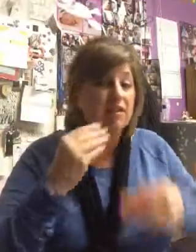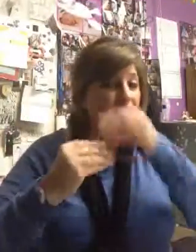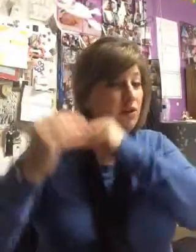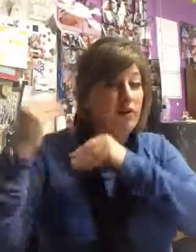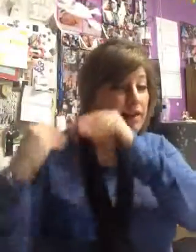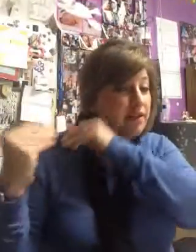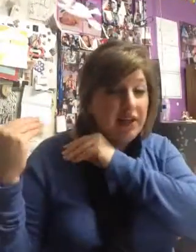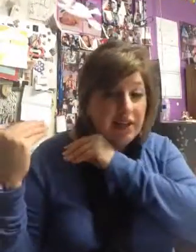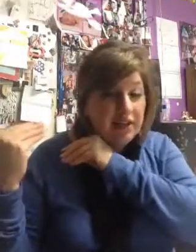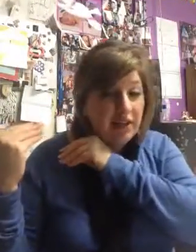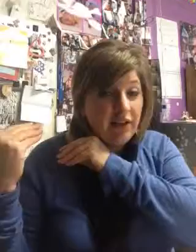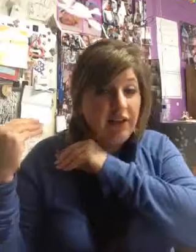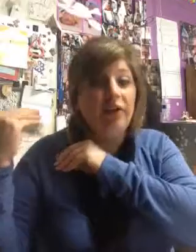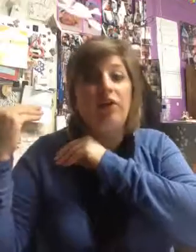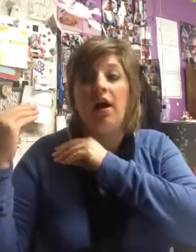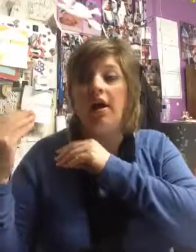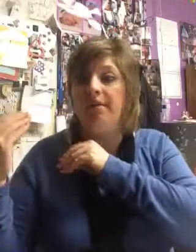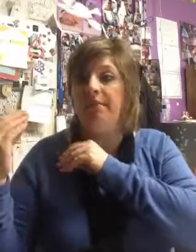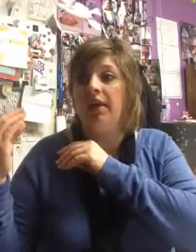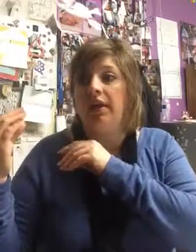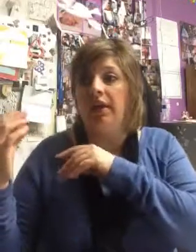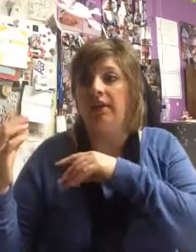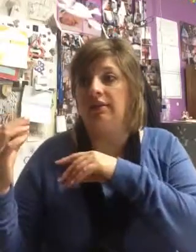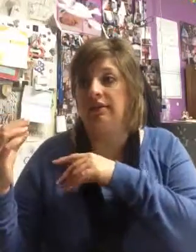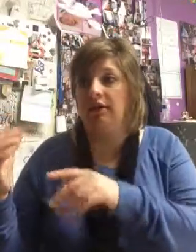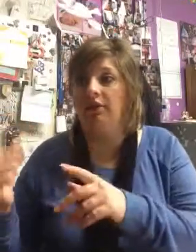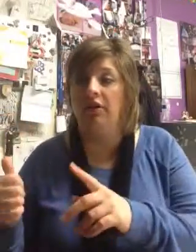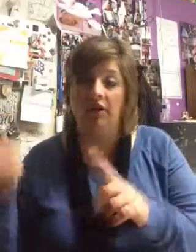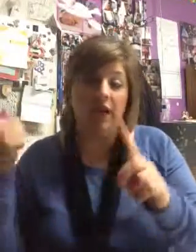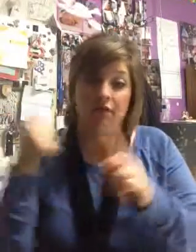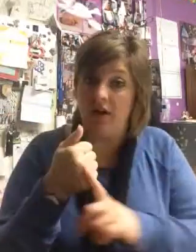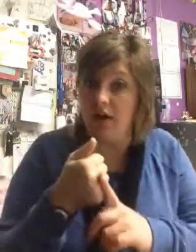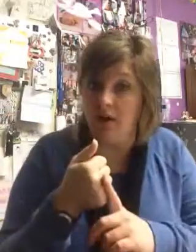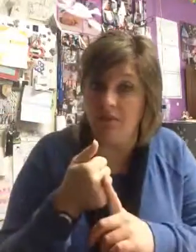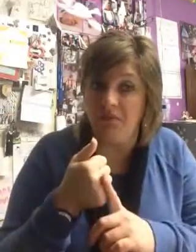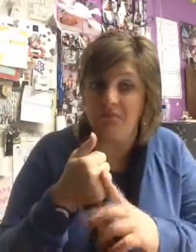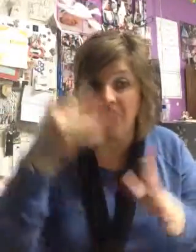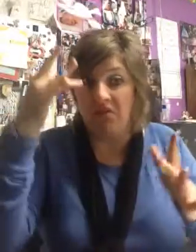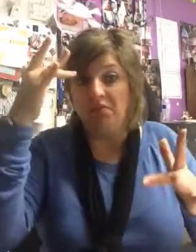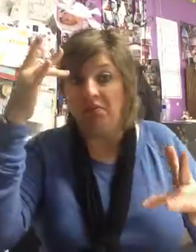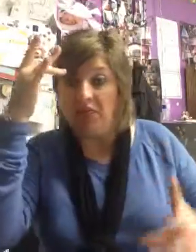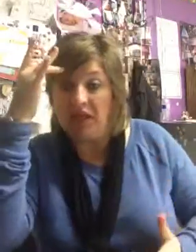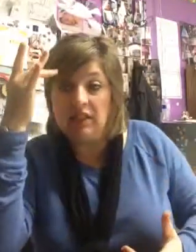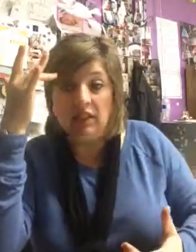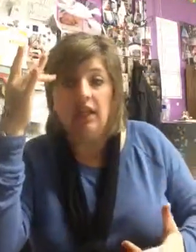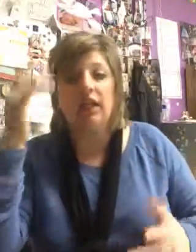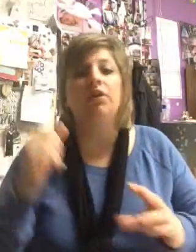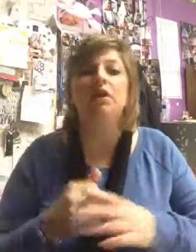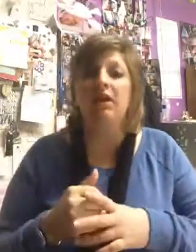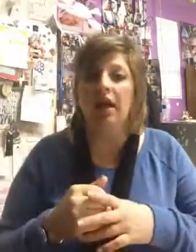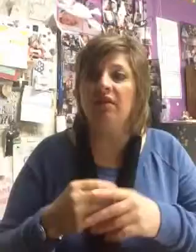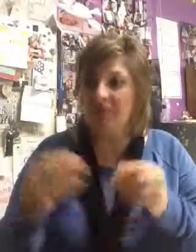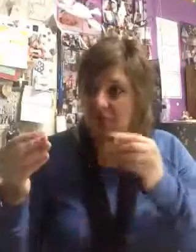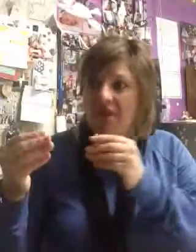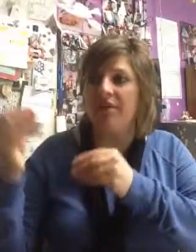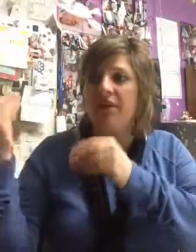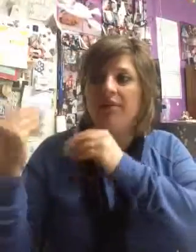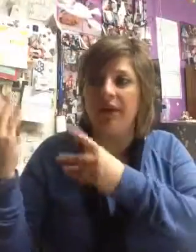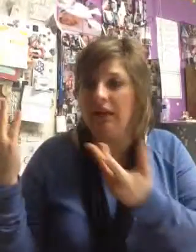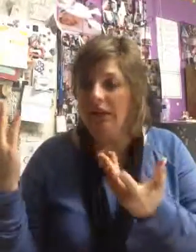isn't hereditary necessarily. You can get it from maybe being sick. You can get it from family, but